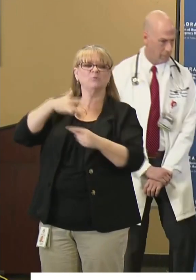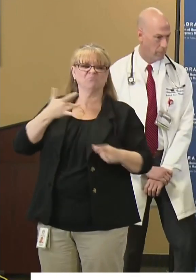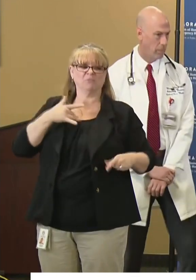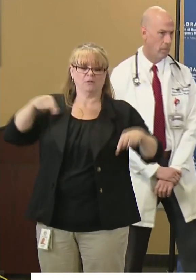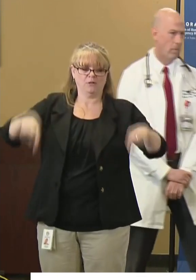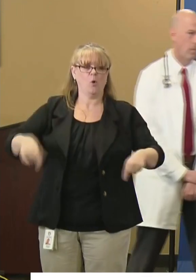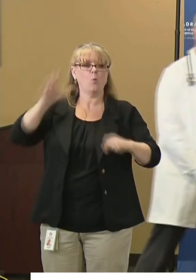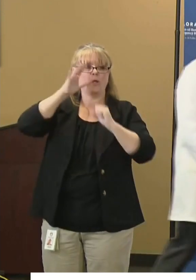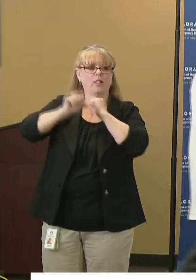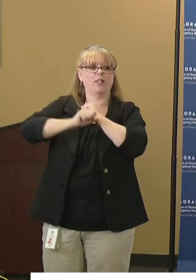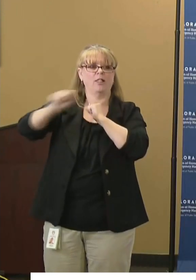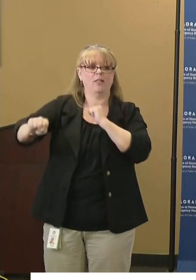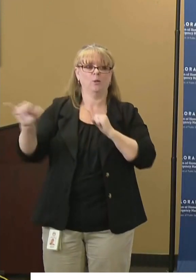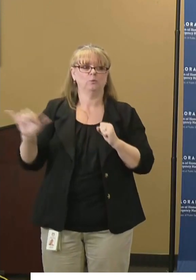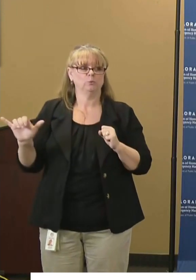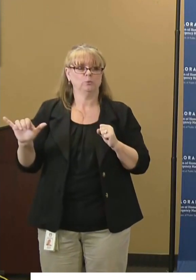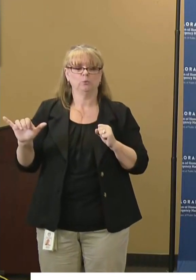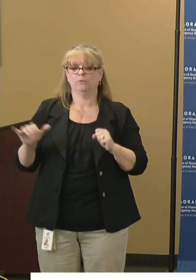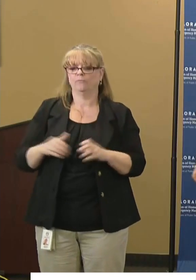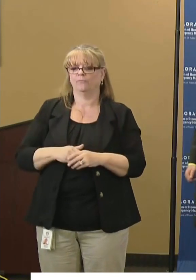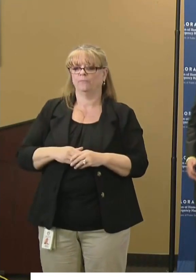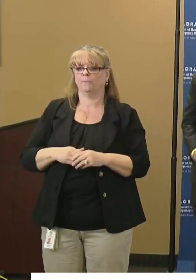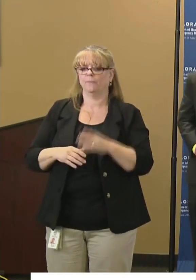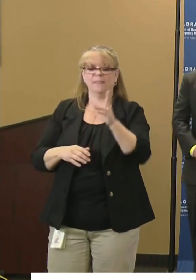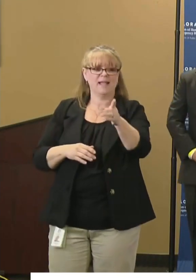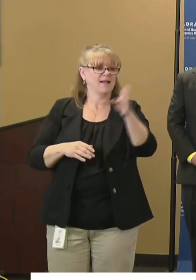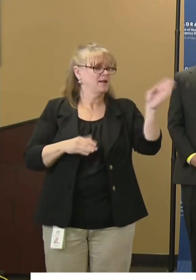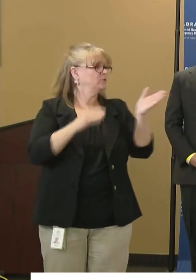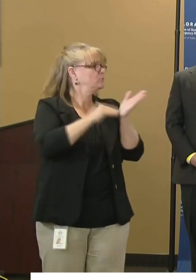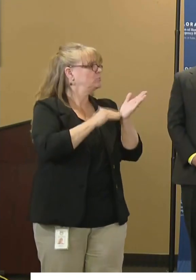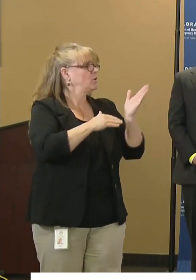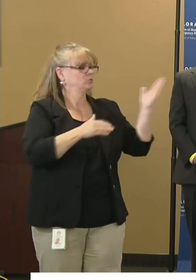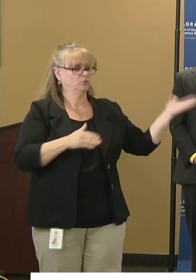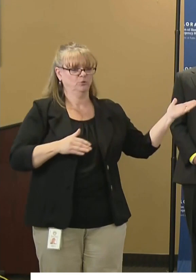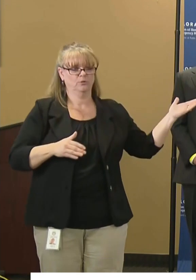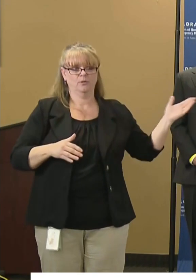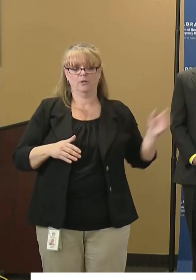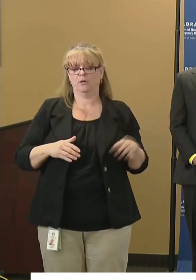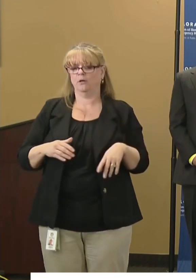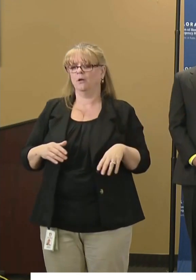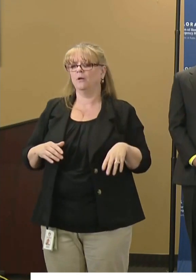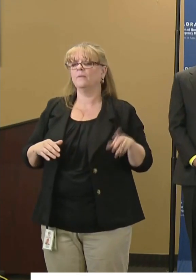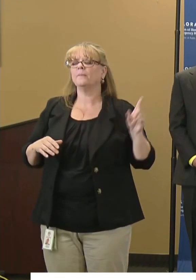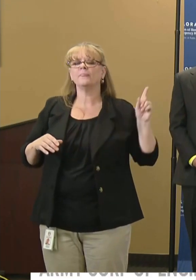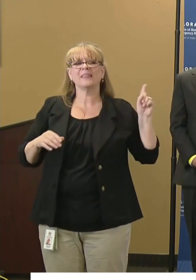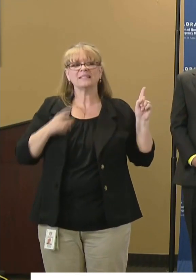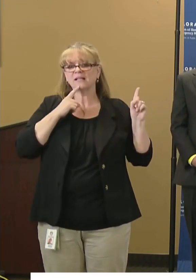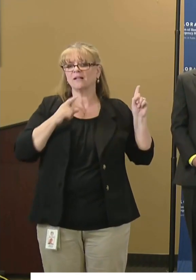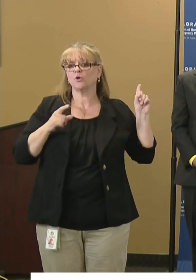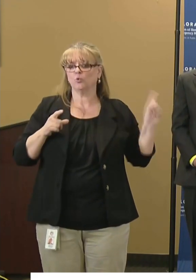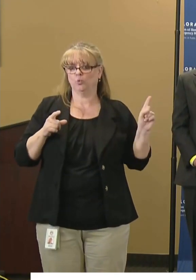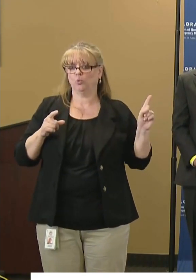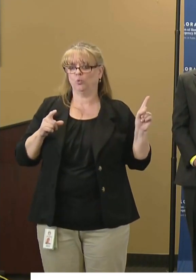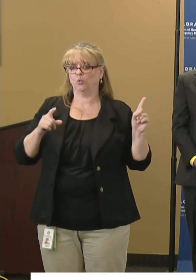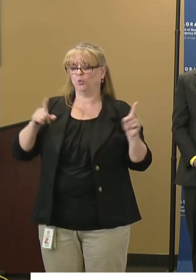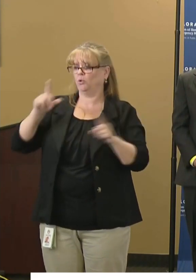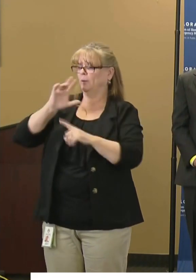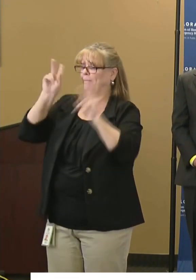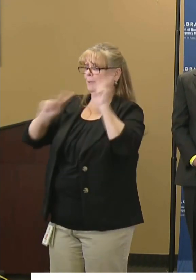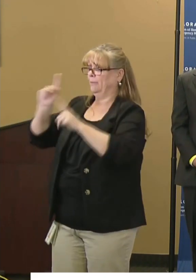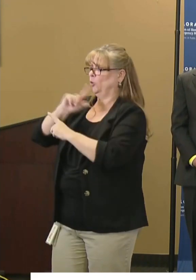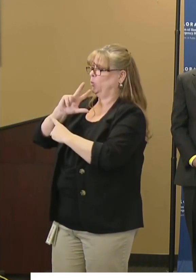how many of the younger patients under the age of 50 had pre-existing conditions? You hinted that many of them were healthy, but